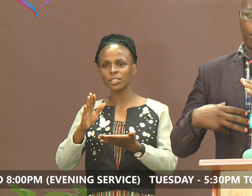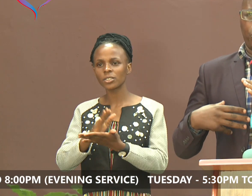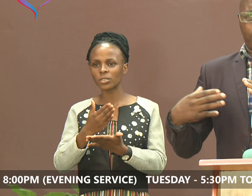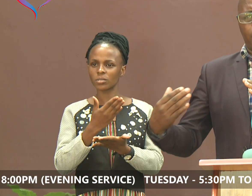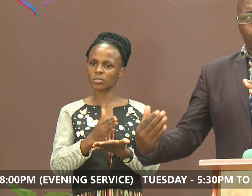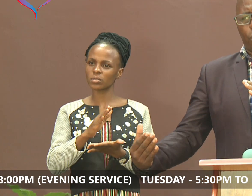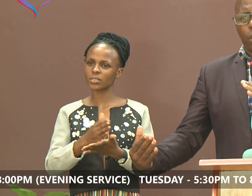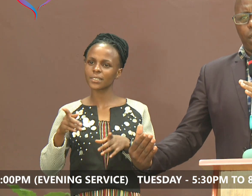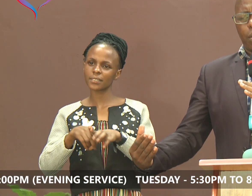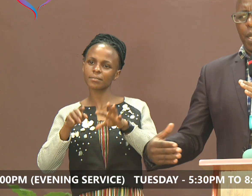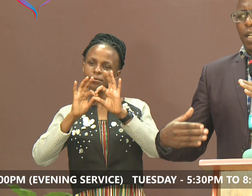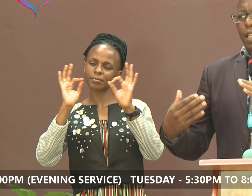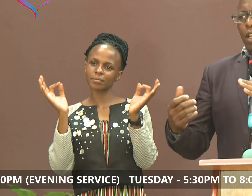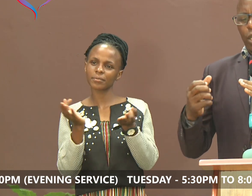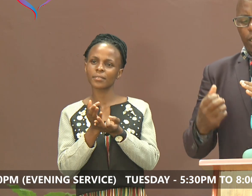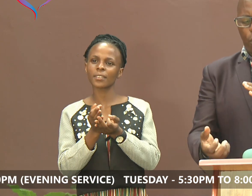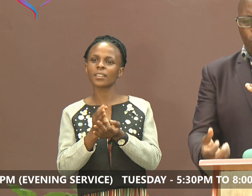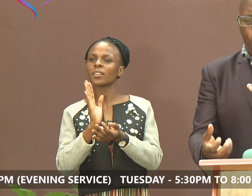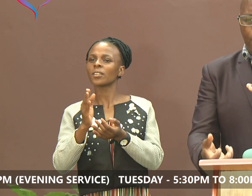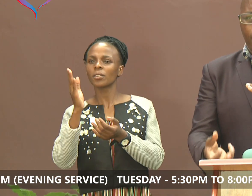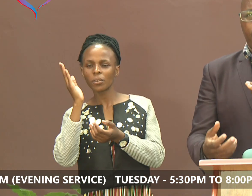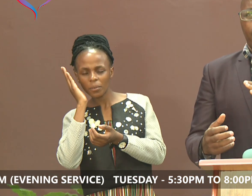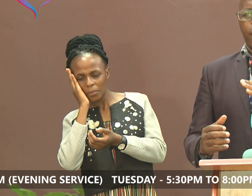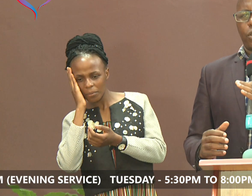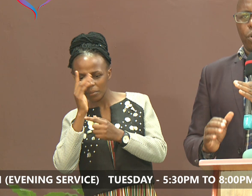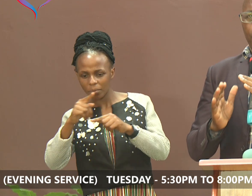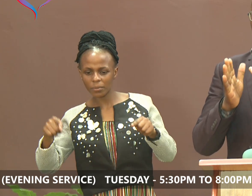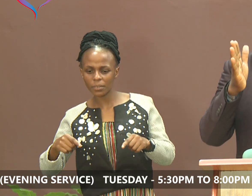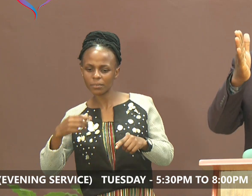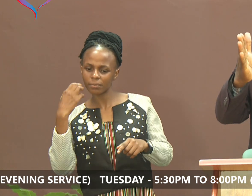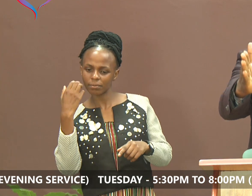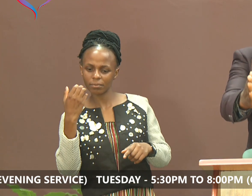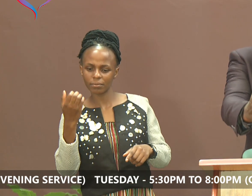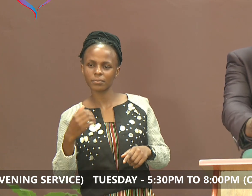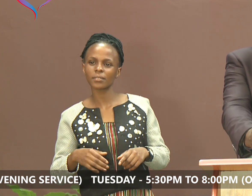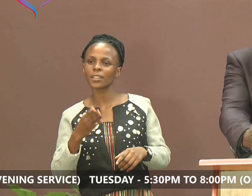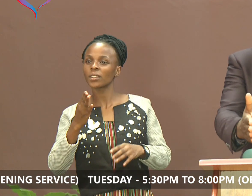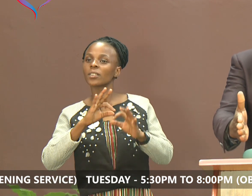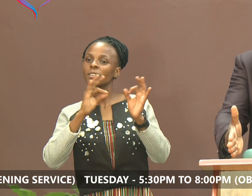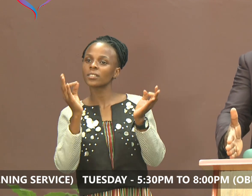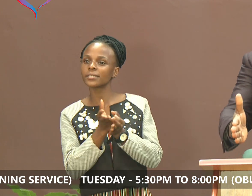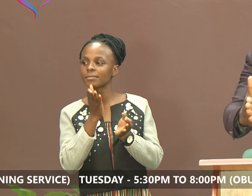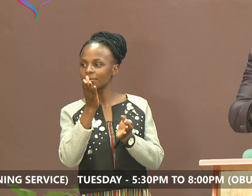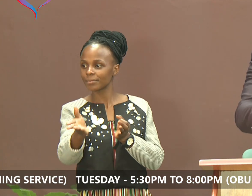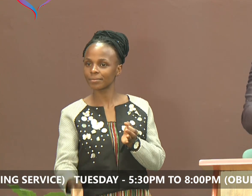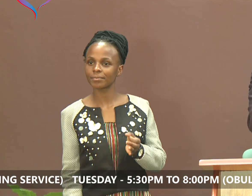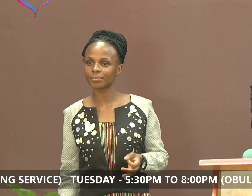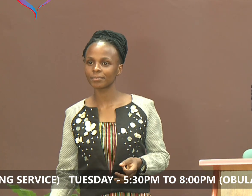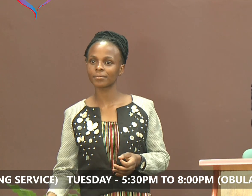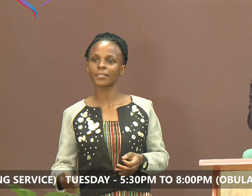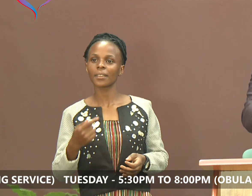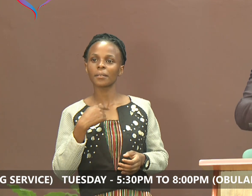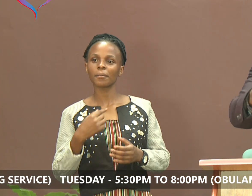ina secret yo kisenge kyo tebamalaga yingireyo tata akonkona so nobero family eyo abasinga ze nakulya mu eri